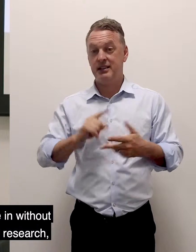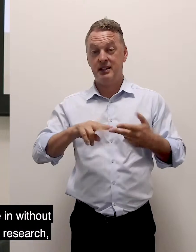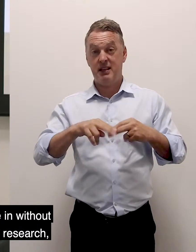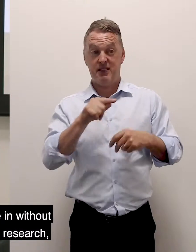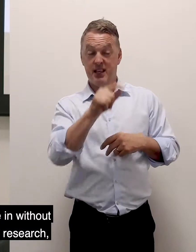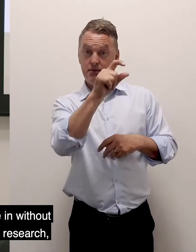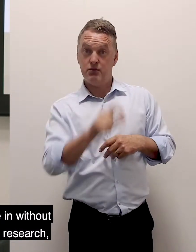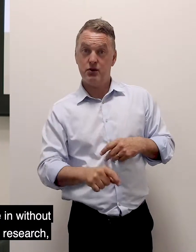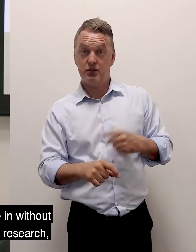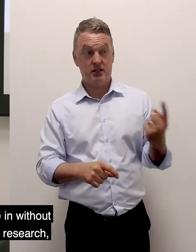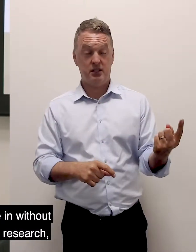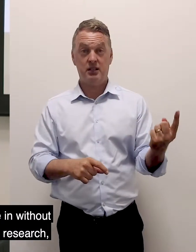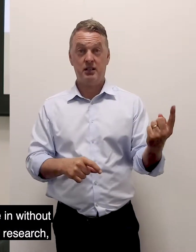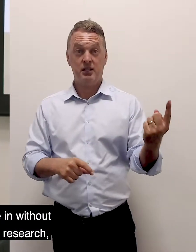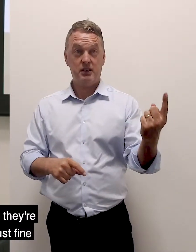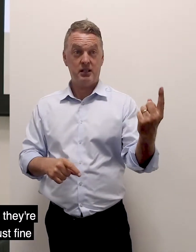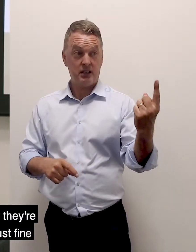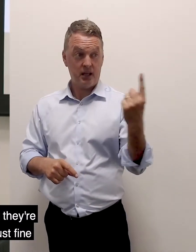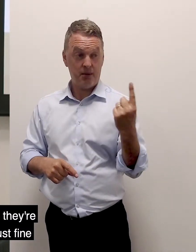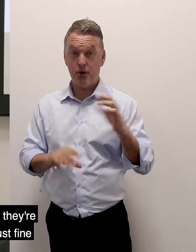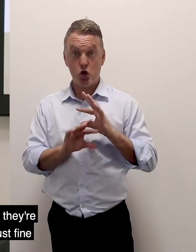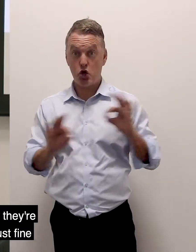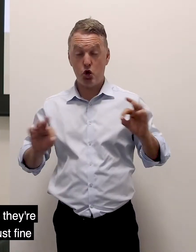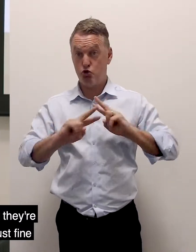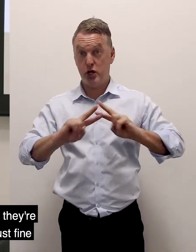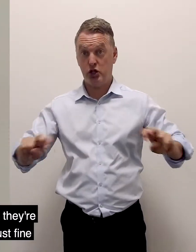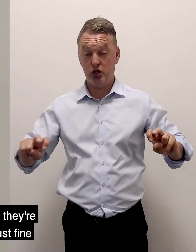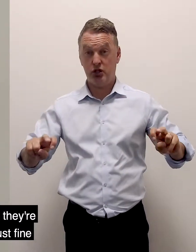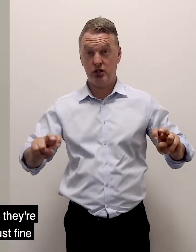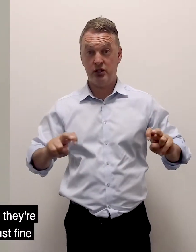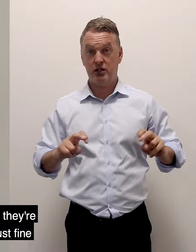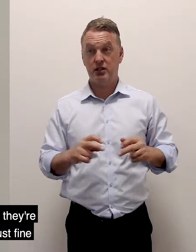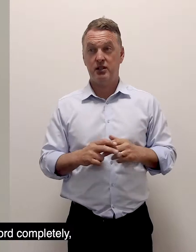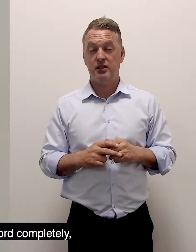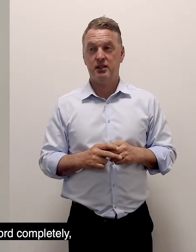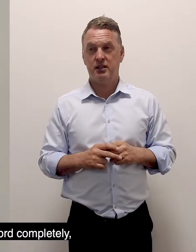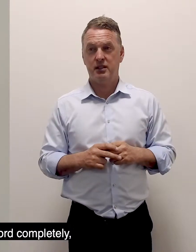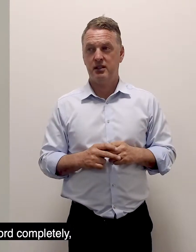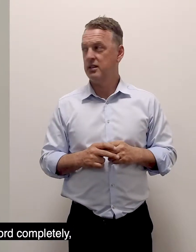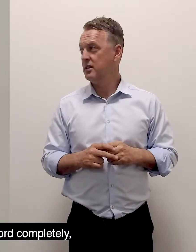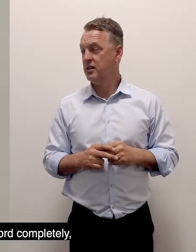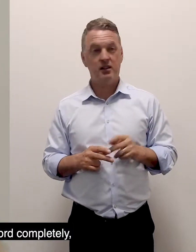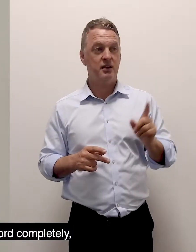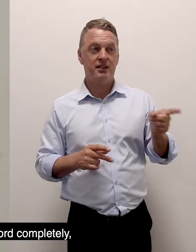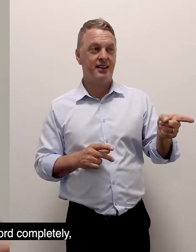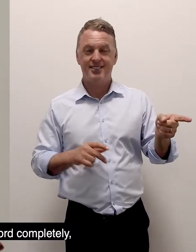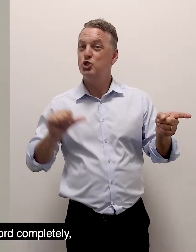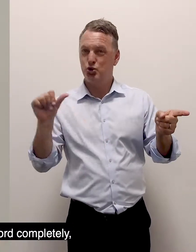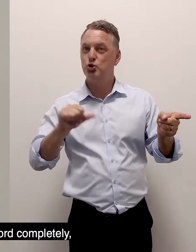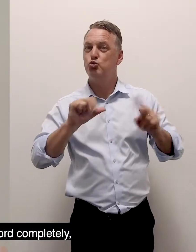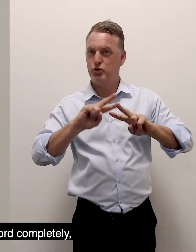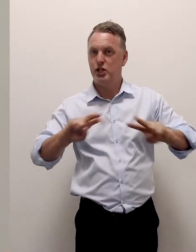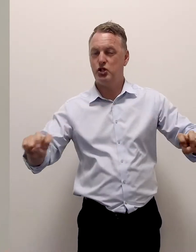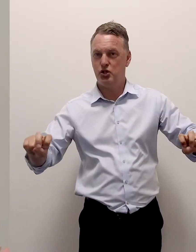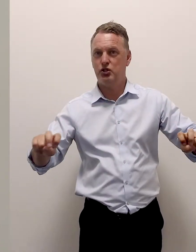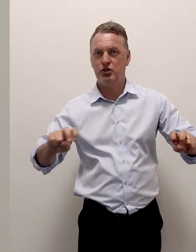and if someone came in without having done any research, it's most likely not going to be this fine. Because they will they will rely